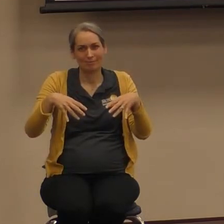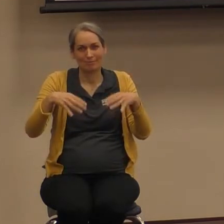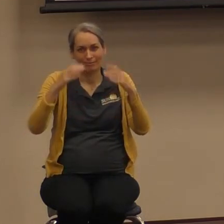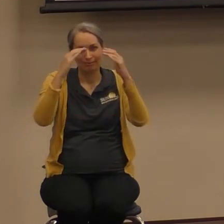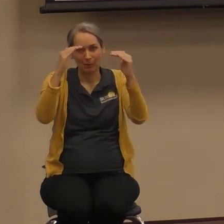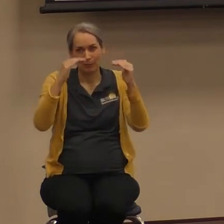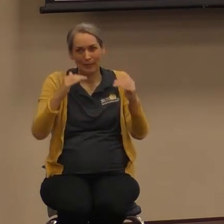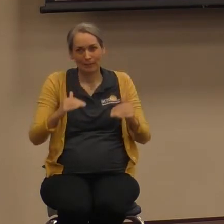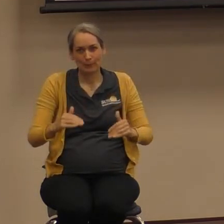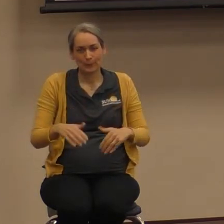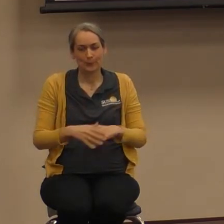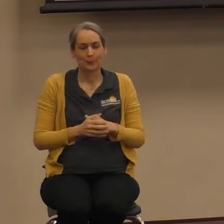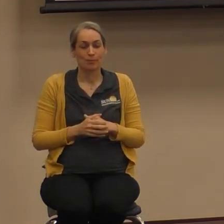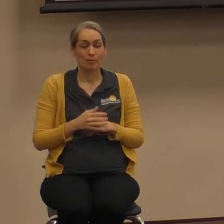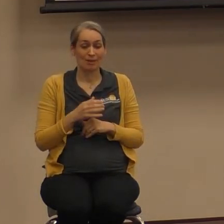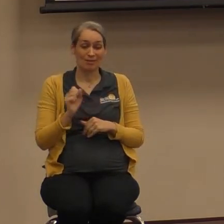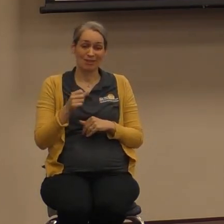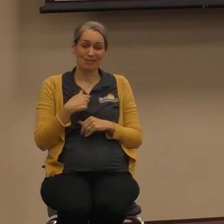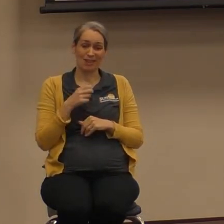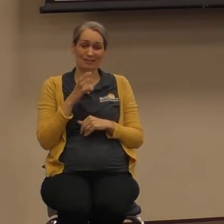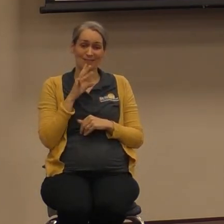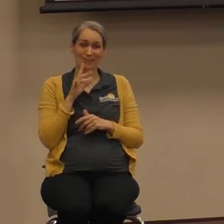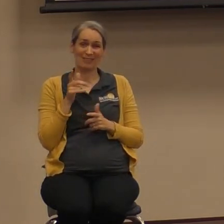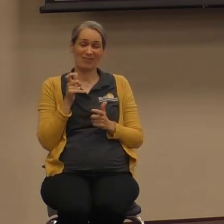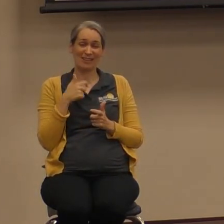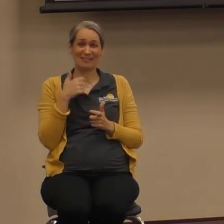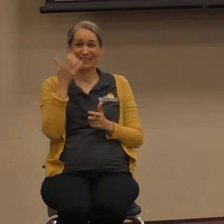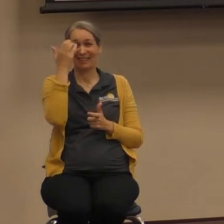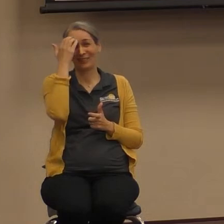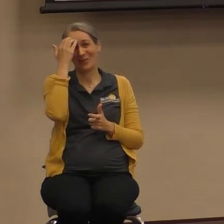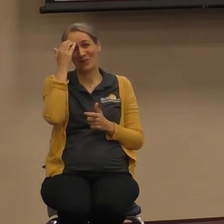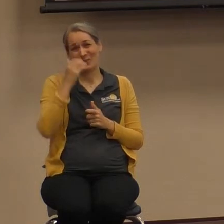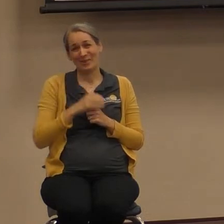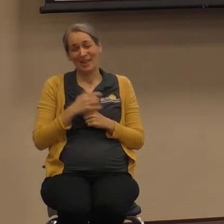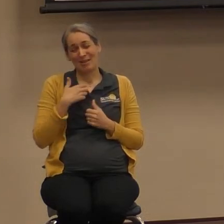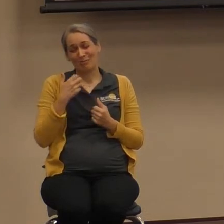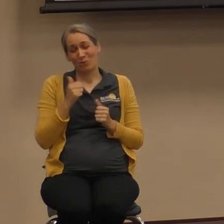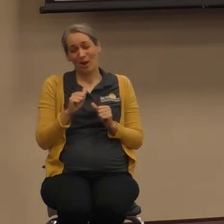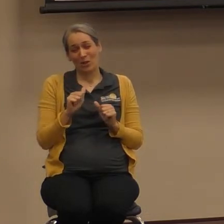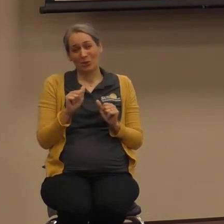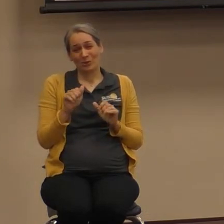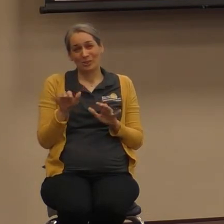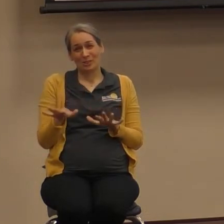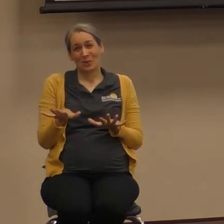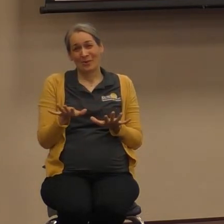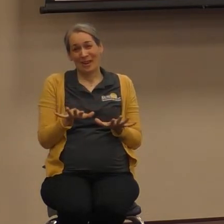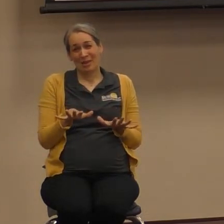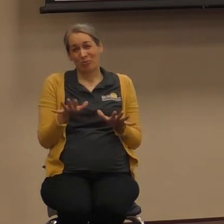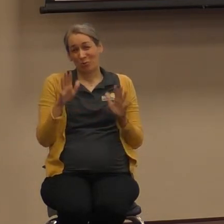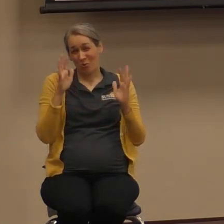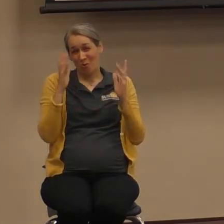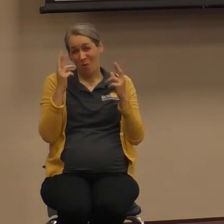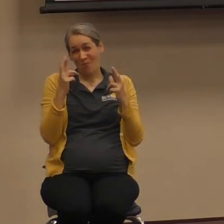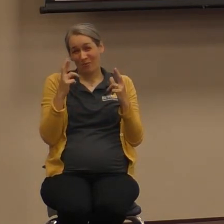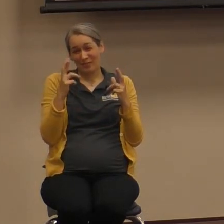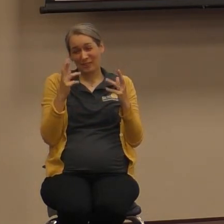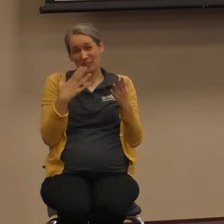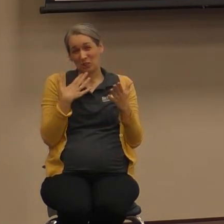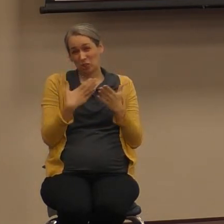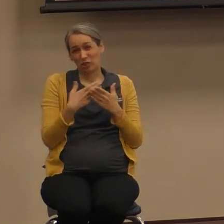terms, just so you're aware. Yes, I speak fast. I know I speak fast. I'm trying to slow it down, so hopefully this is good.